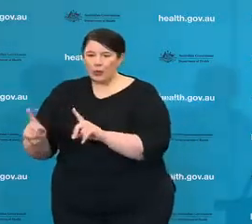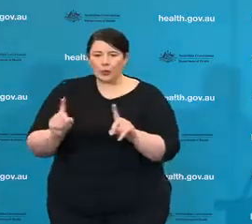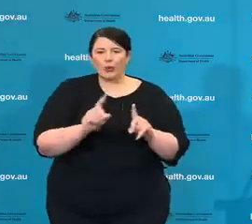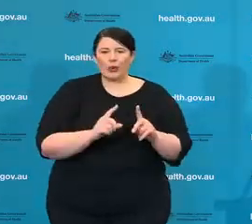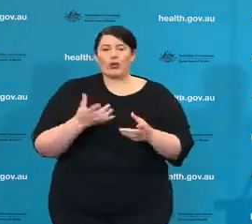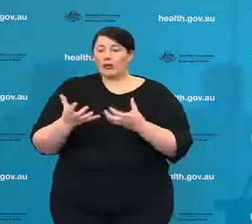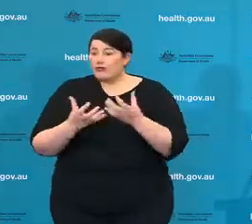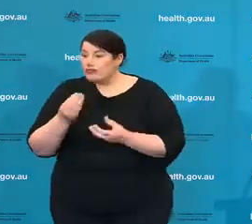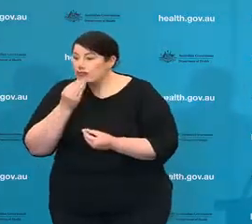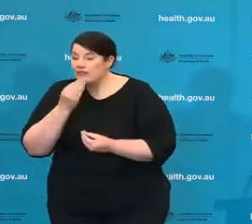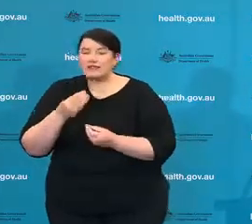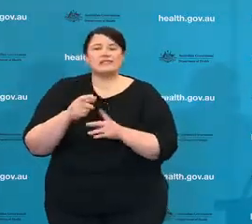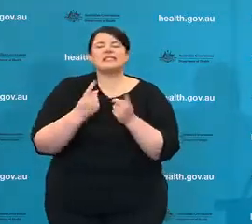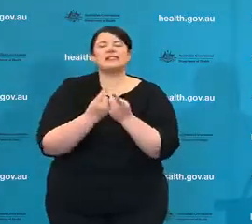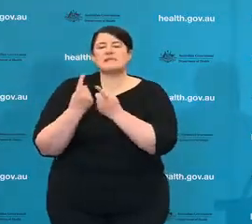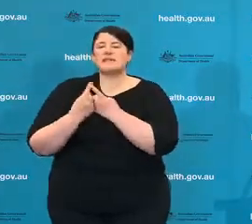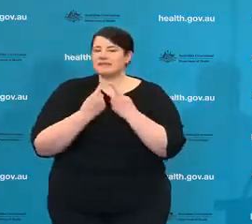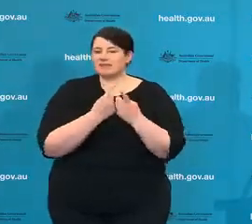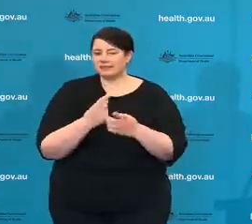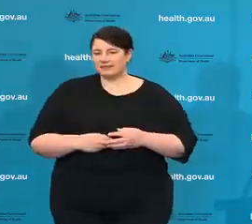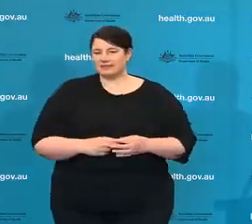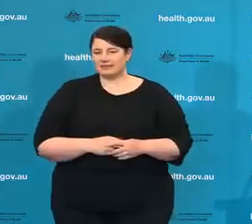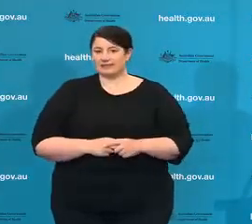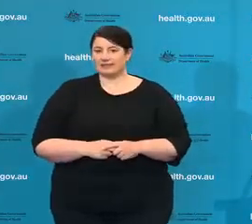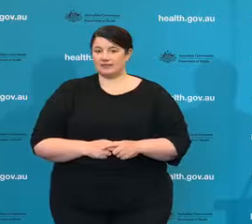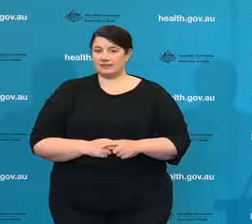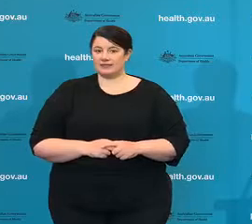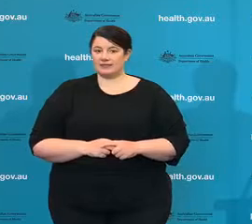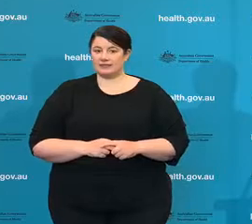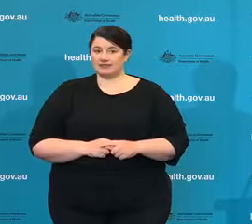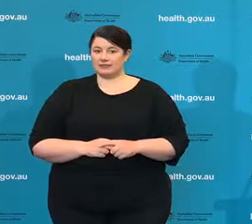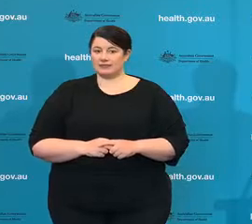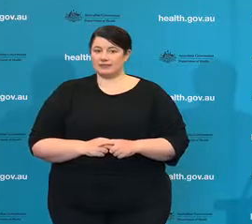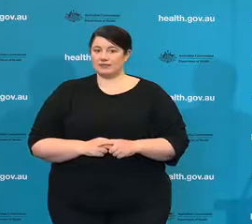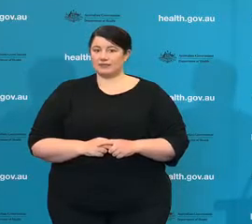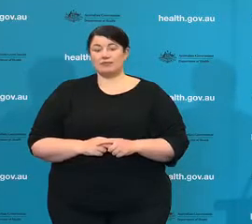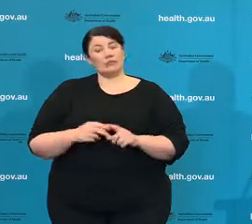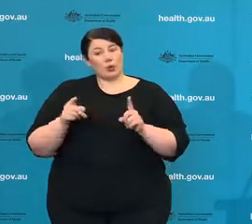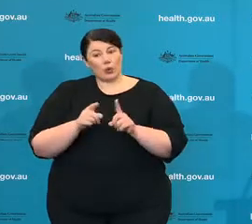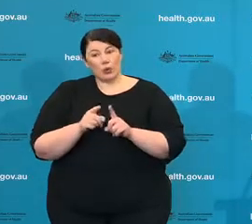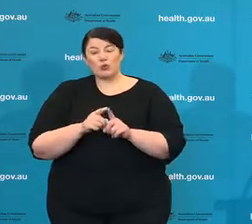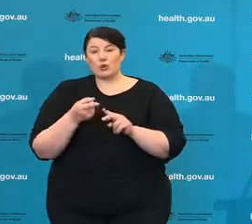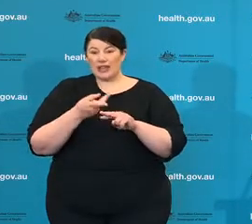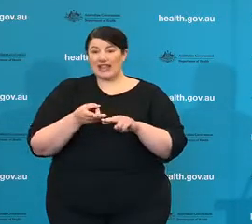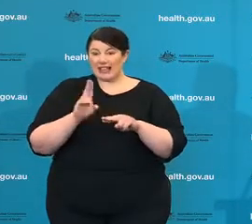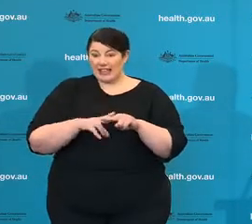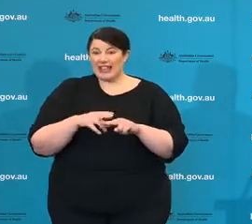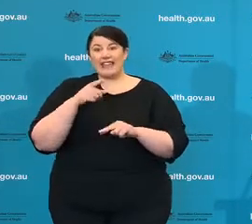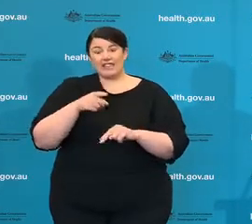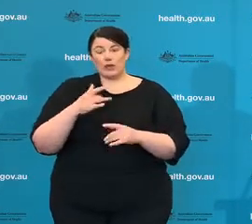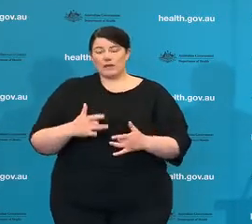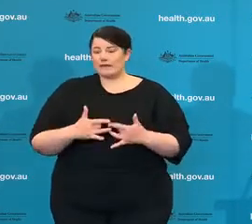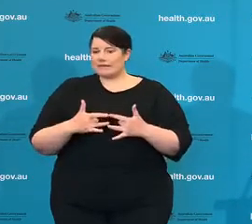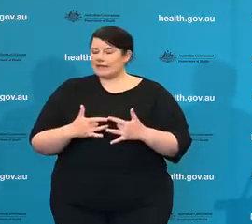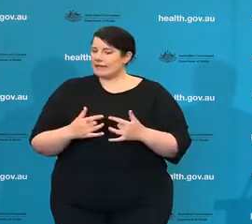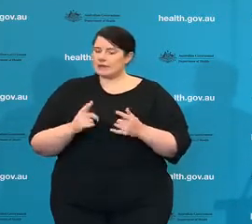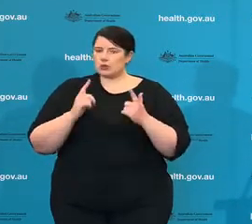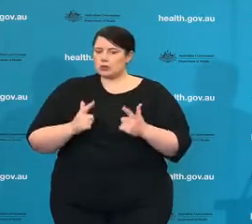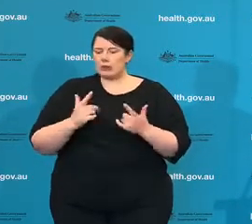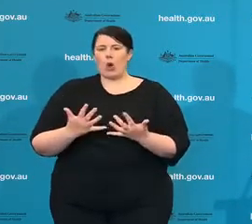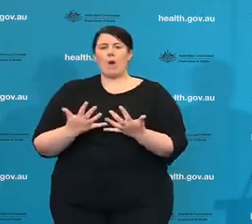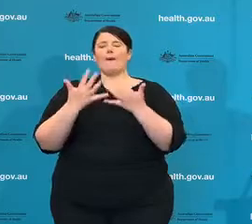enough, then one of the most important things is to get out there and avail yourself of those clinical psychology appointments.